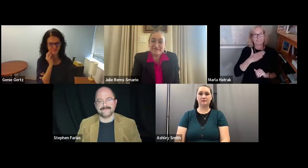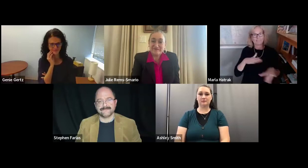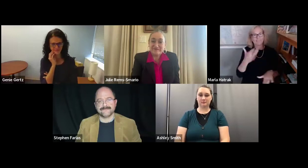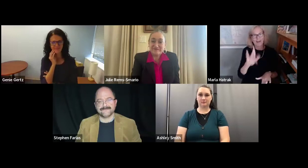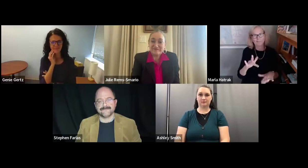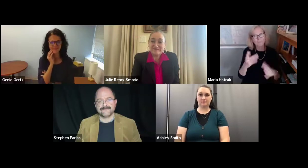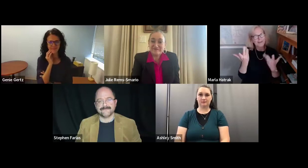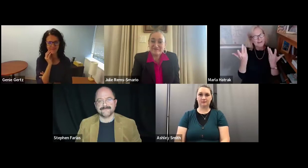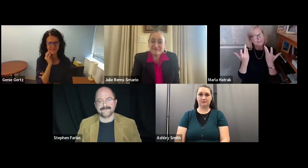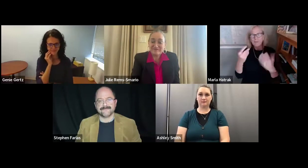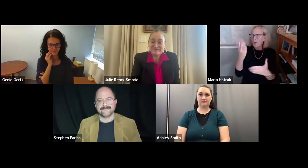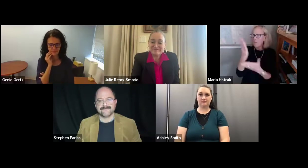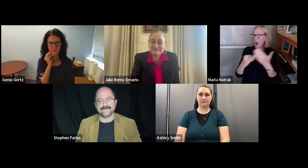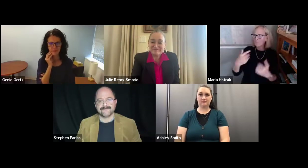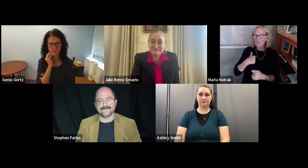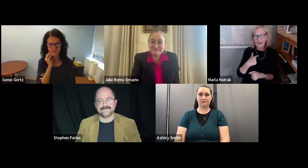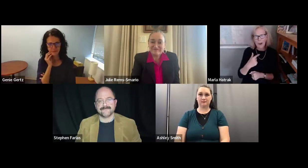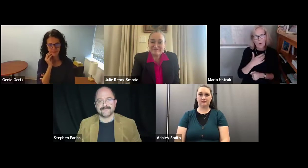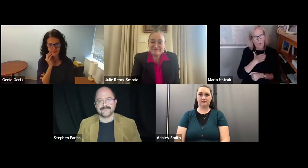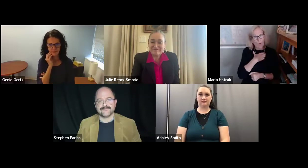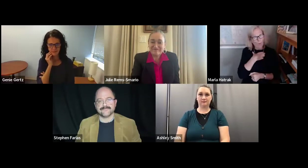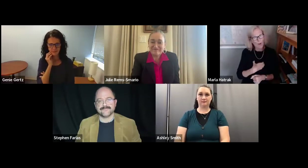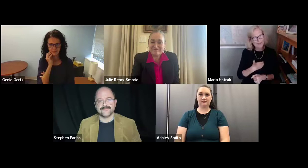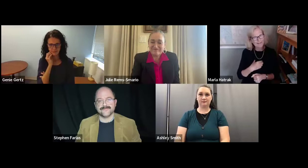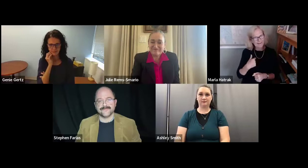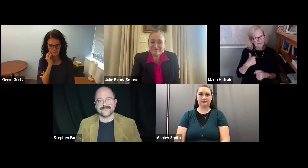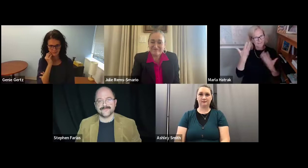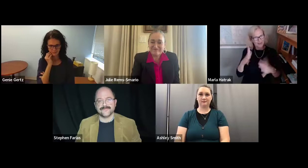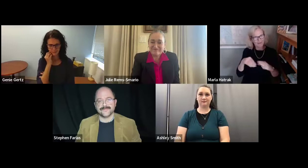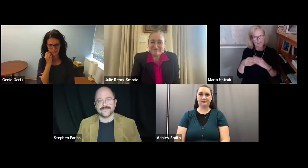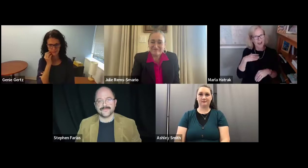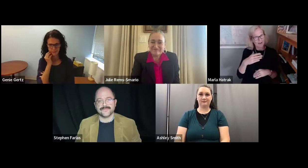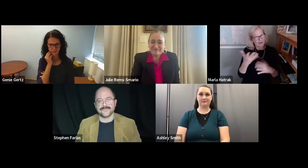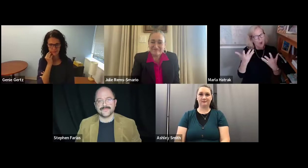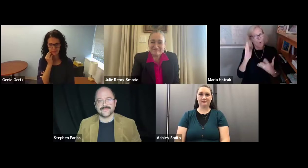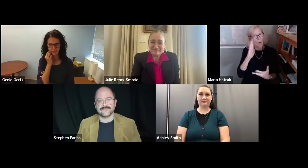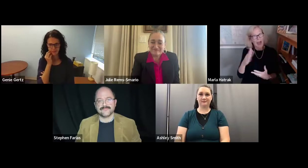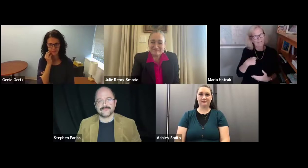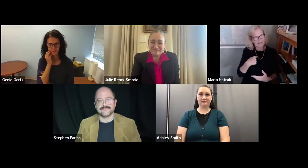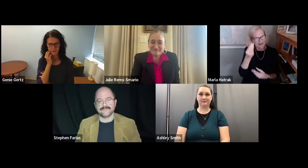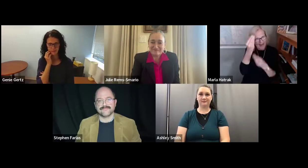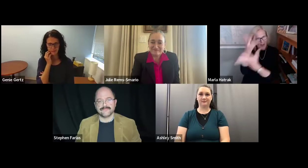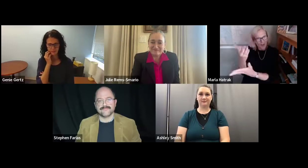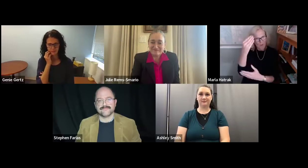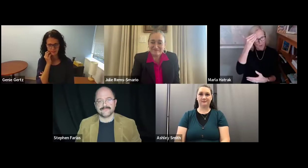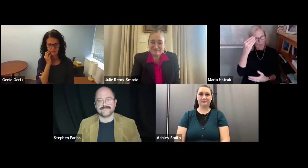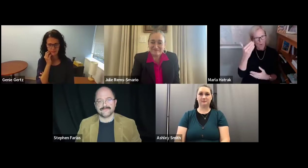in 2000. I'm thankful because I did not endure that. I didn't have that pressure of the medical community. I would have been